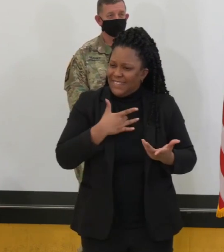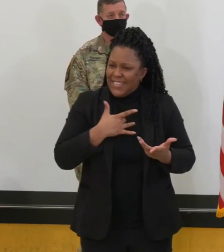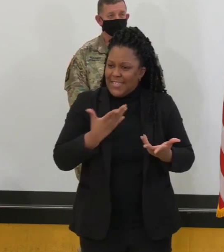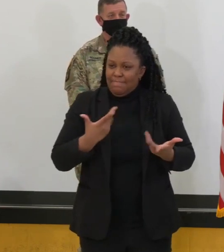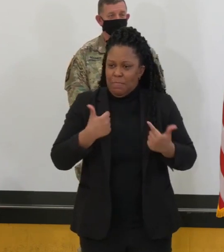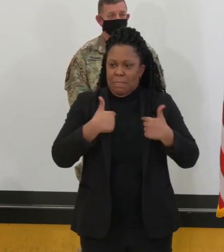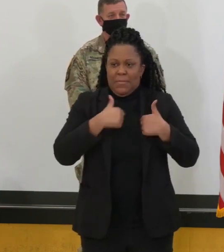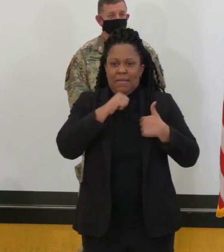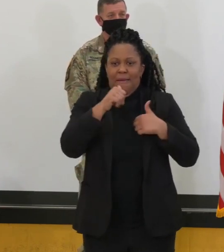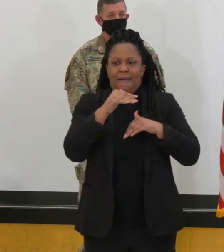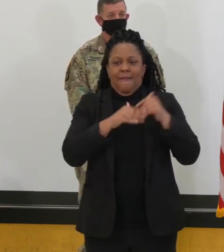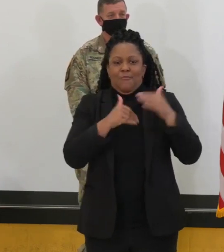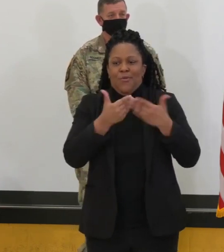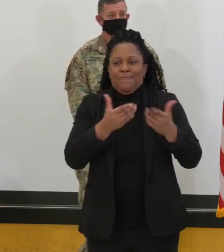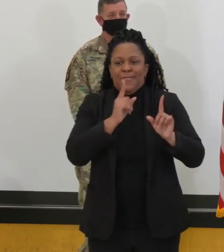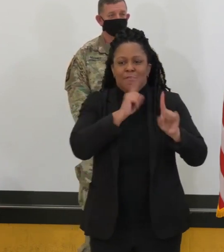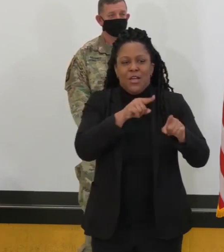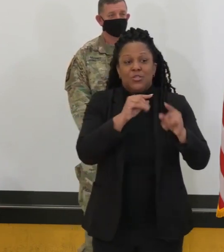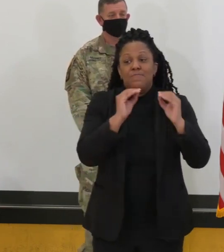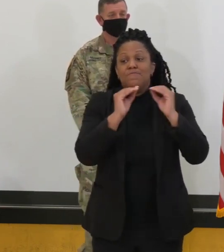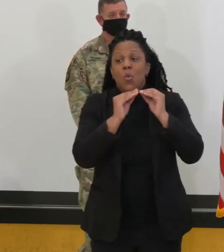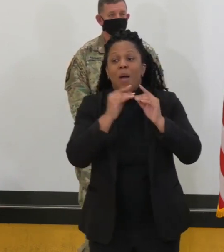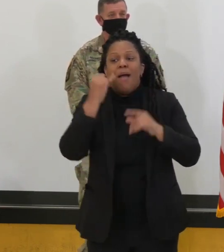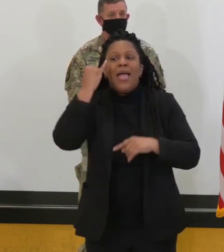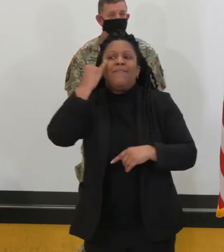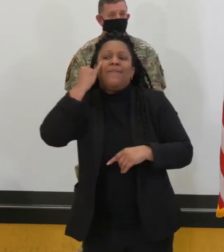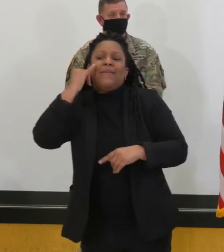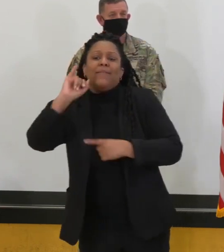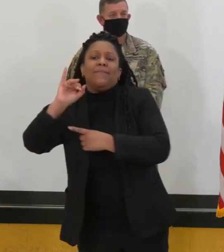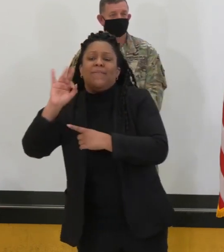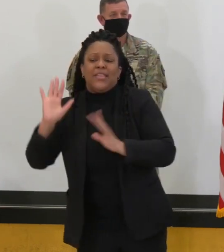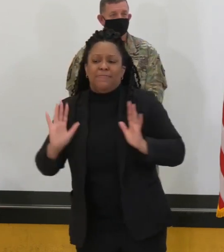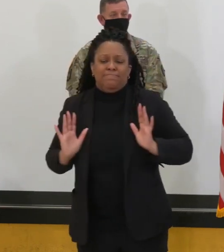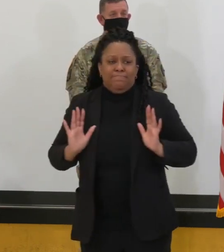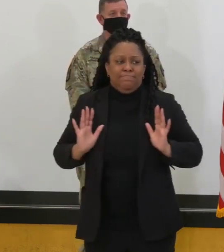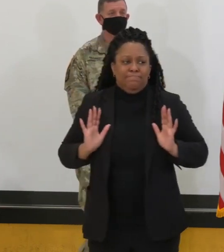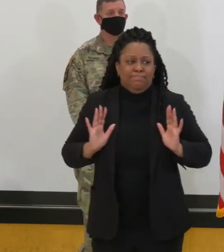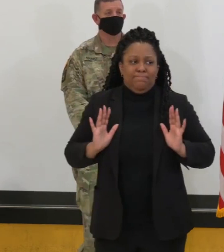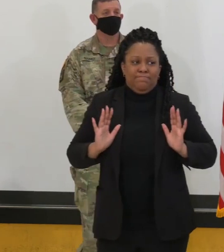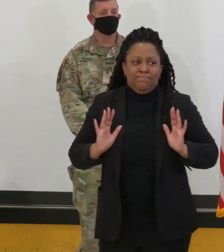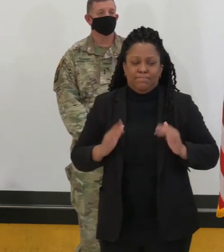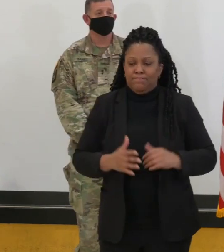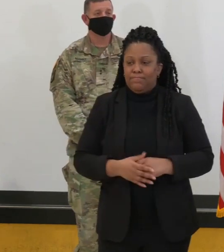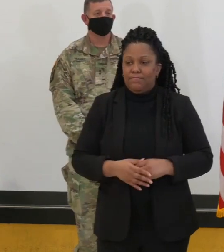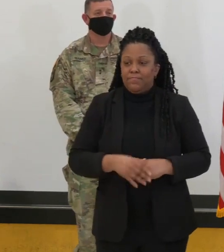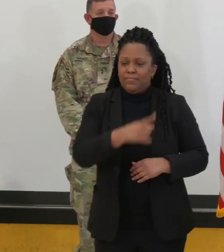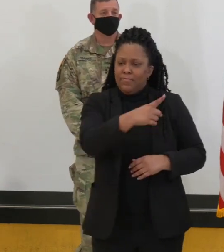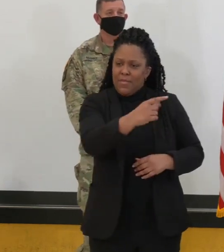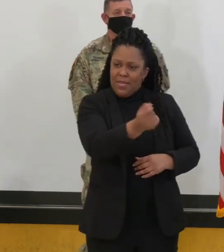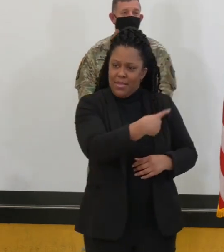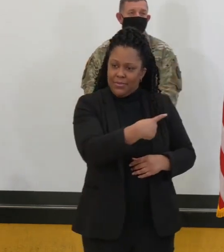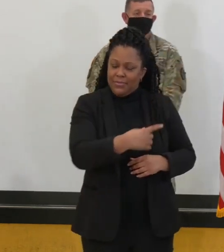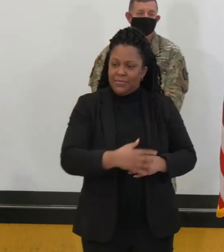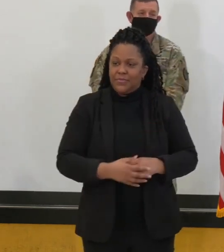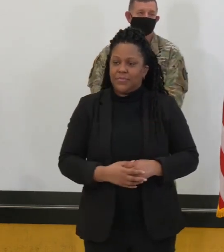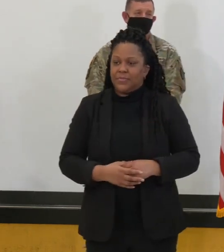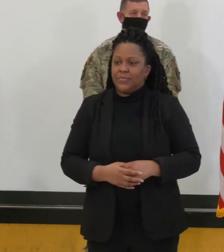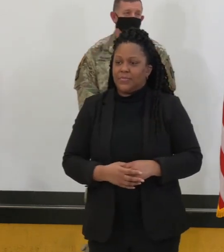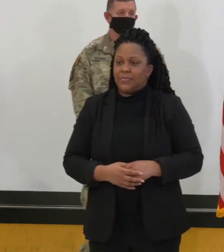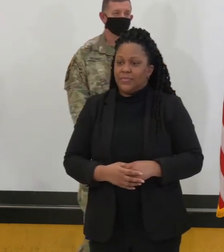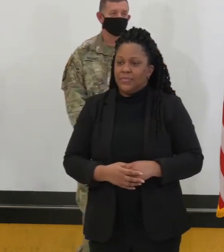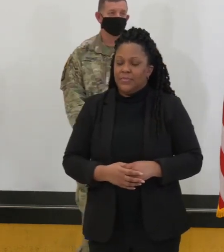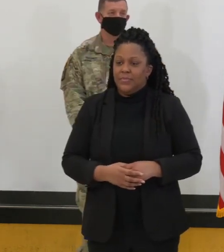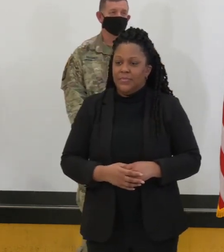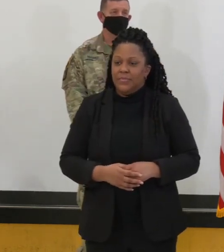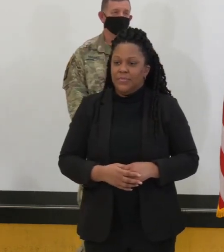comfortable answering. So often these incidents result from someone resisting arrest. They may feel they're